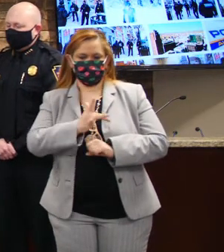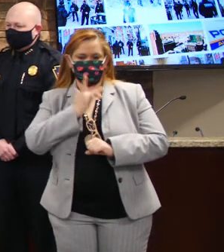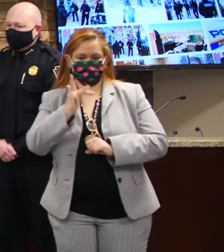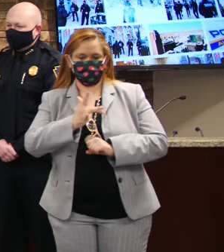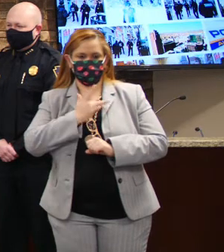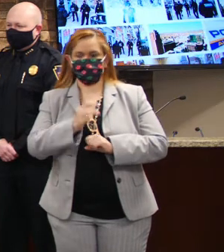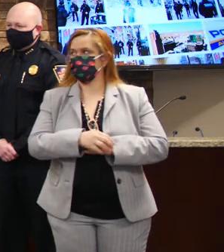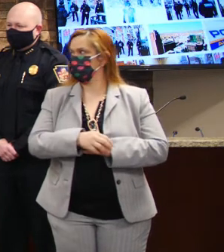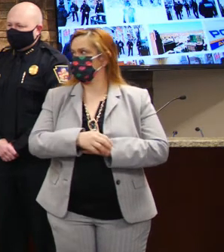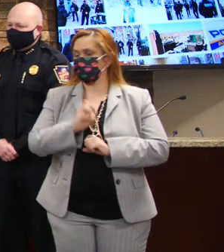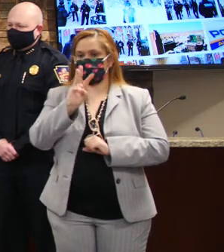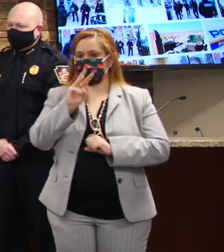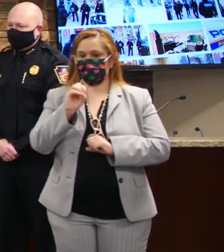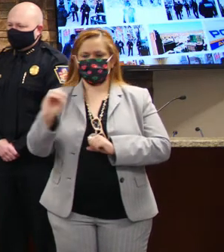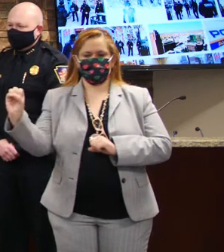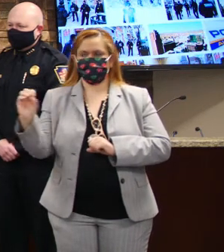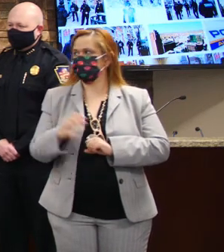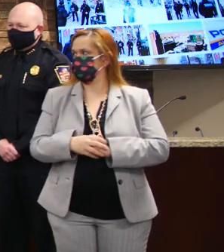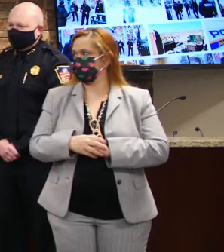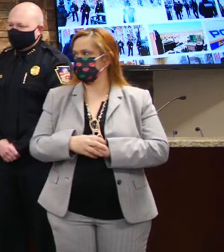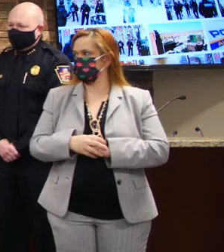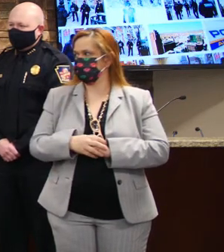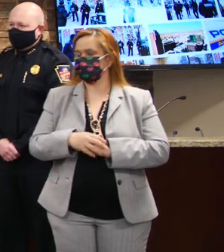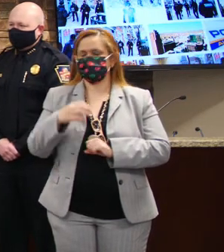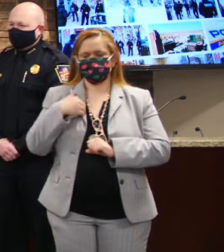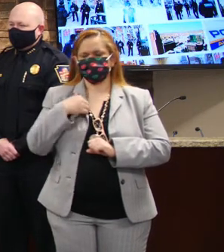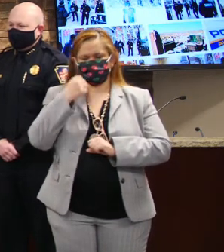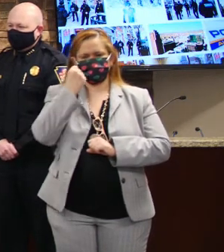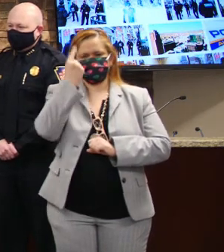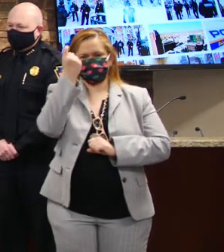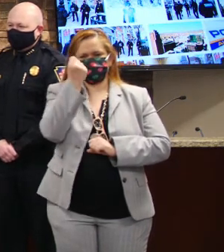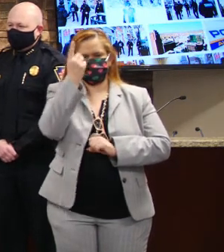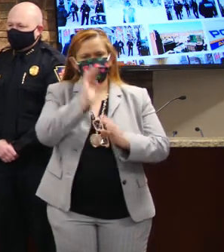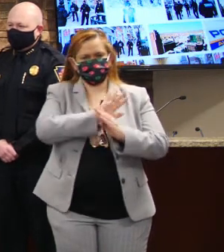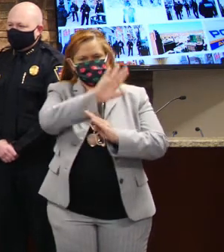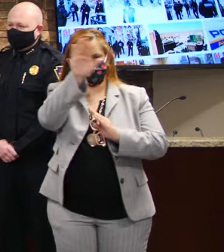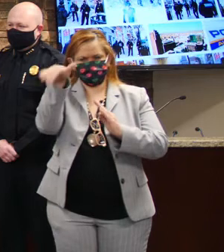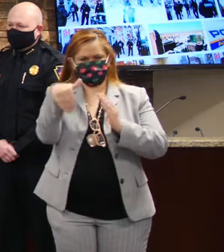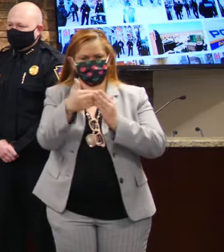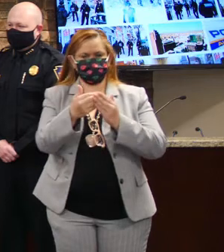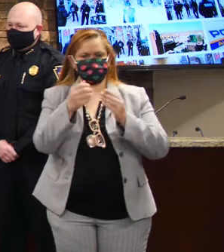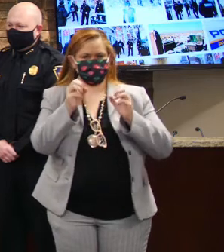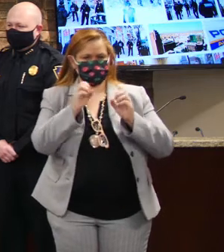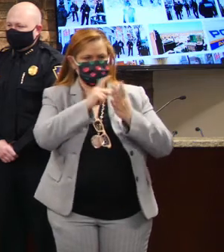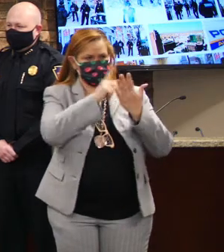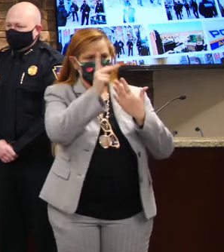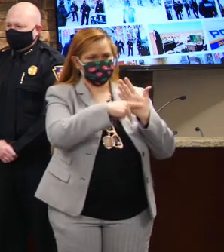2019, wow. I was ecstatic when I got accepted into the class. First, I